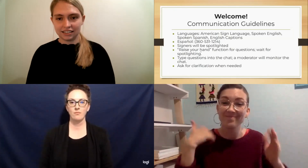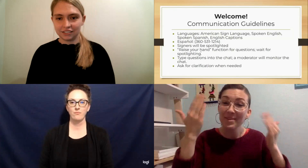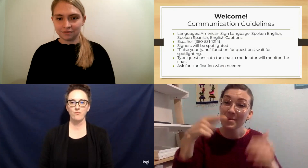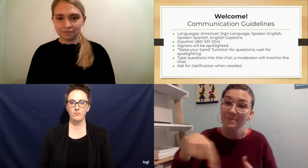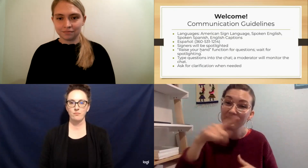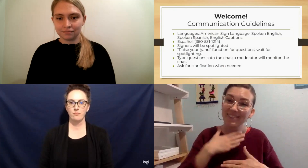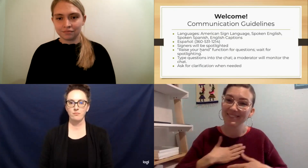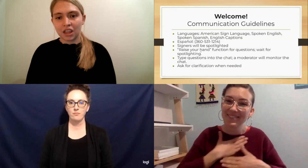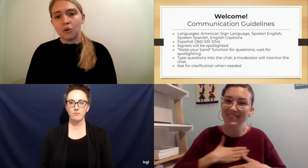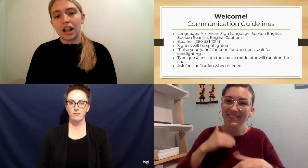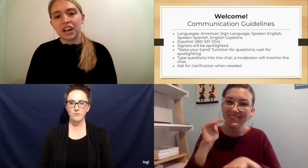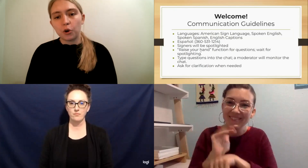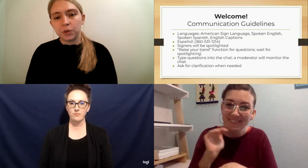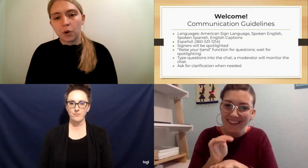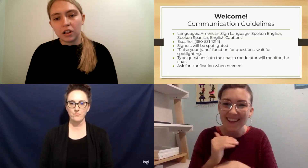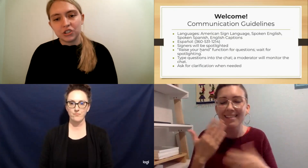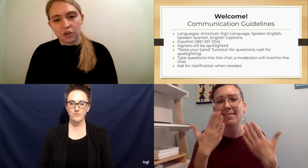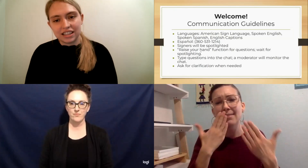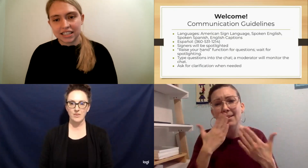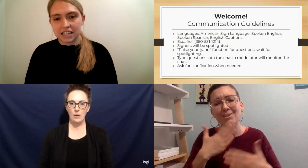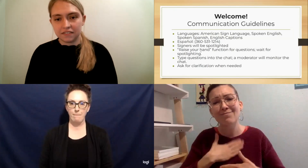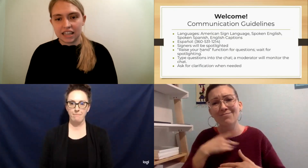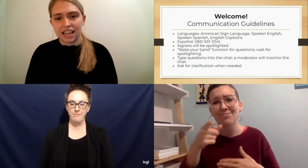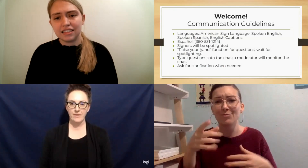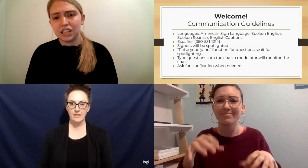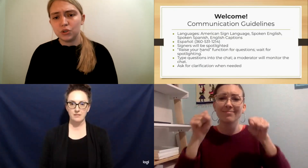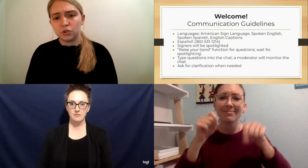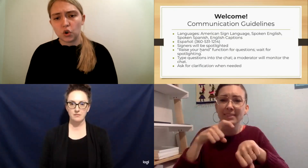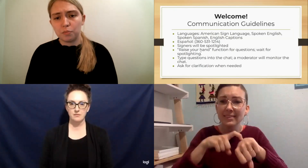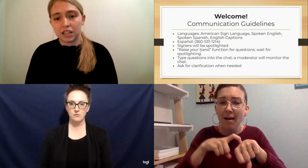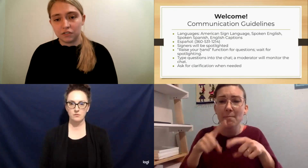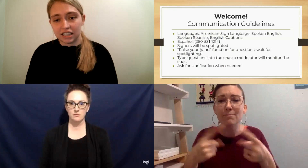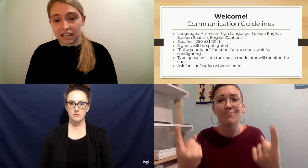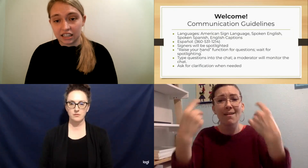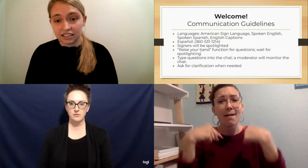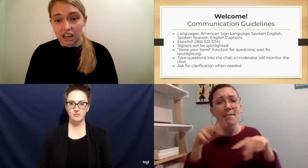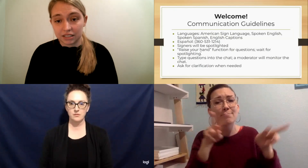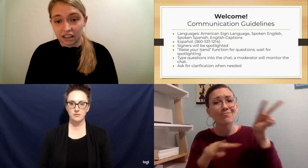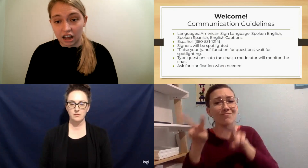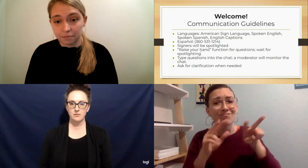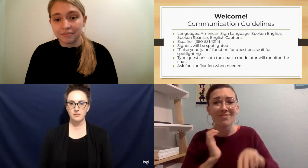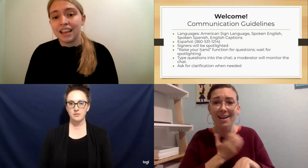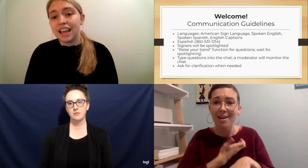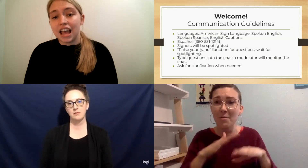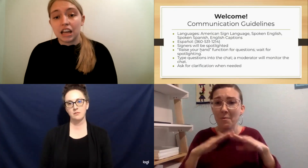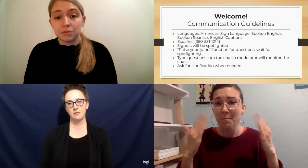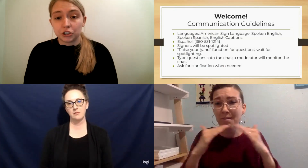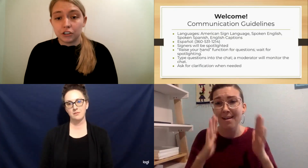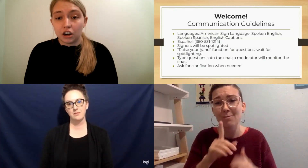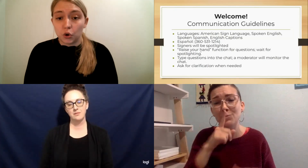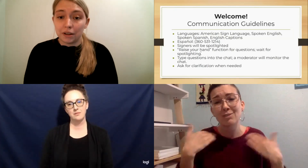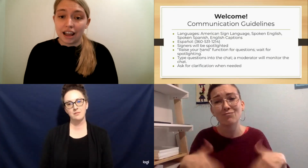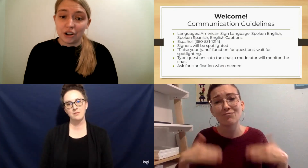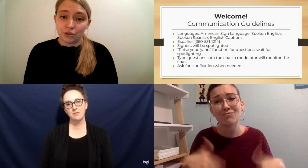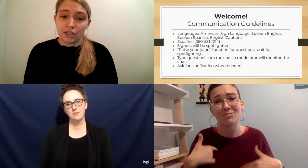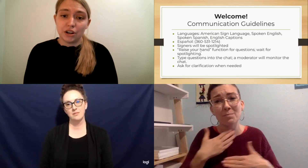Great. Well, I hope you all enjoy this evening, and thank you so much for taking the time to come and observe